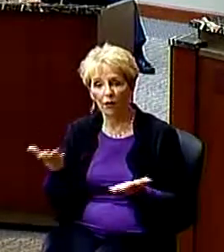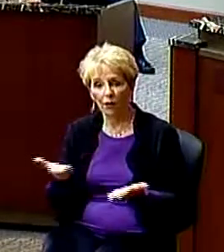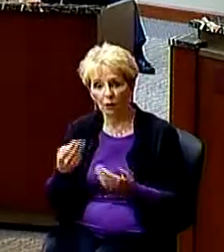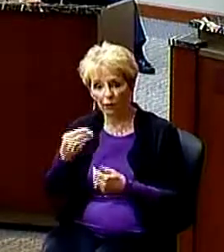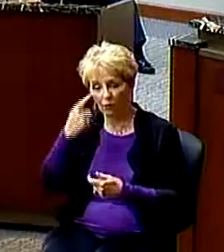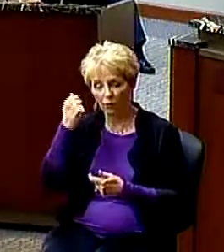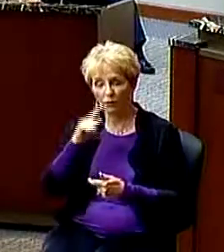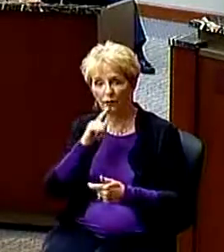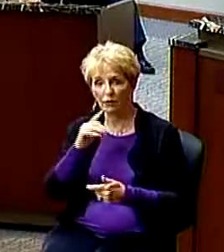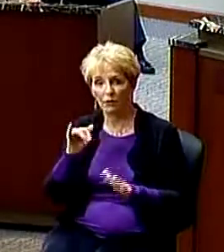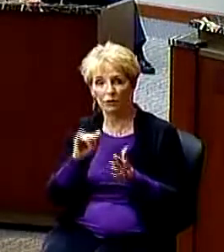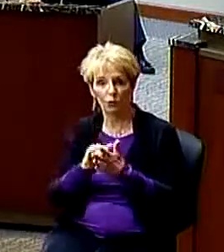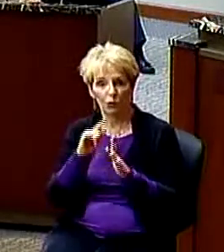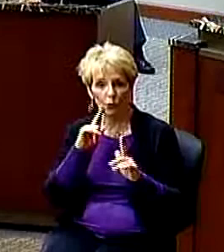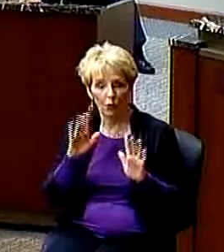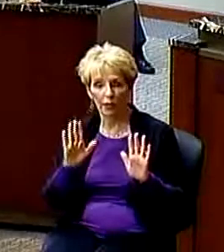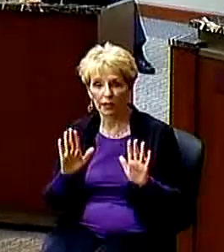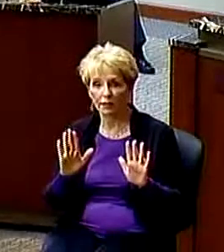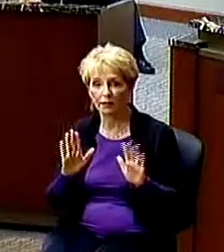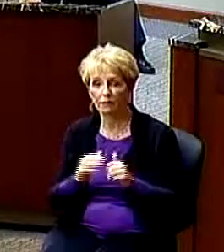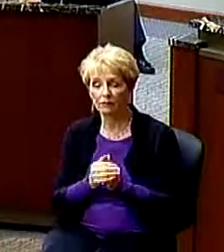of its greatness.